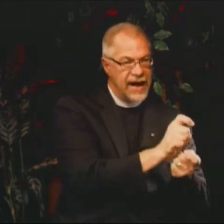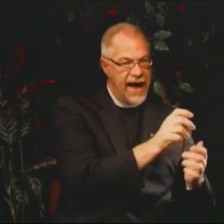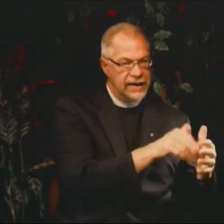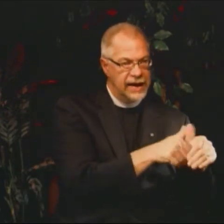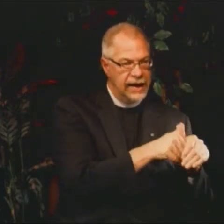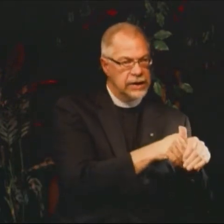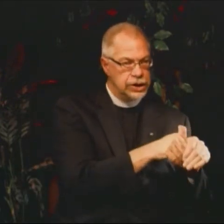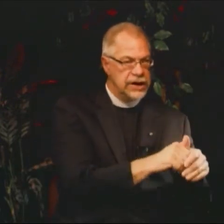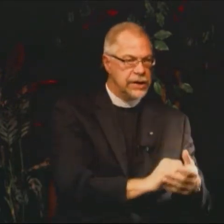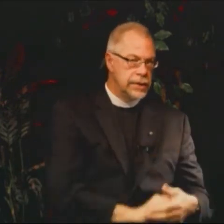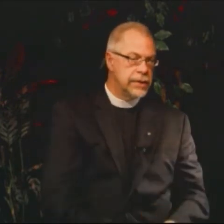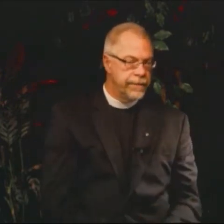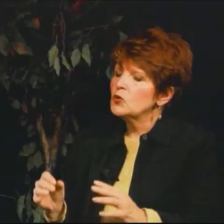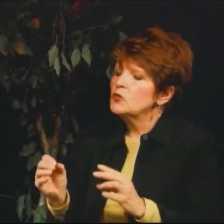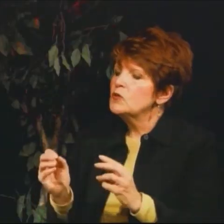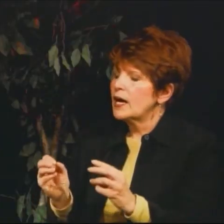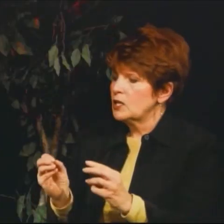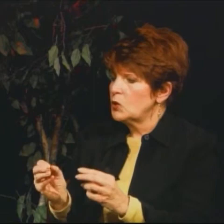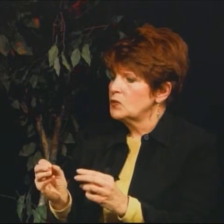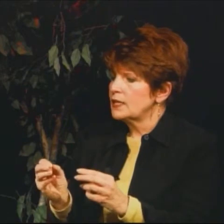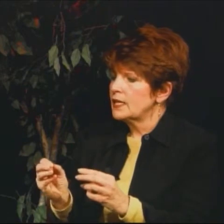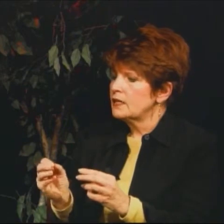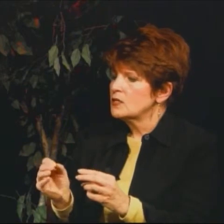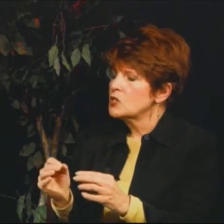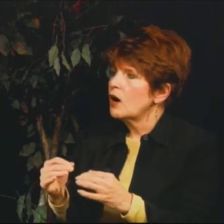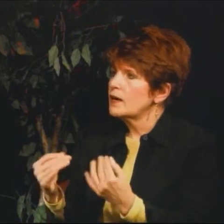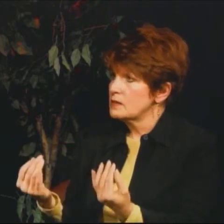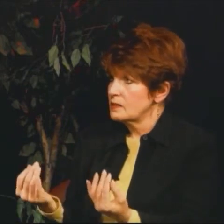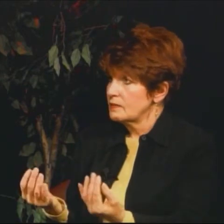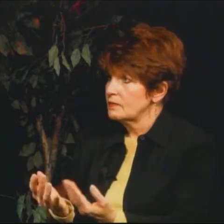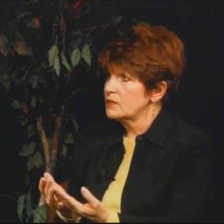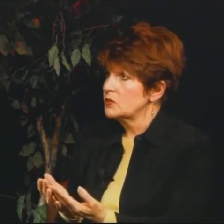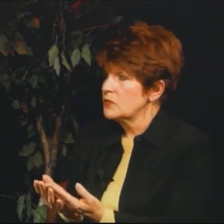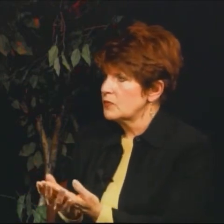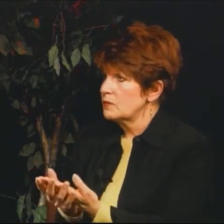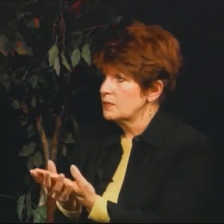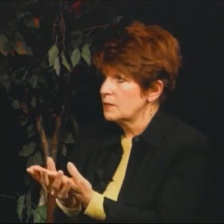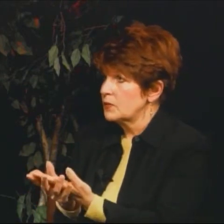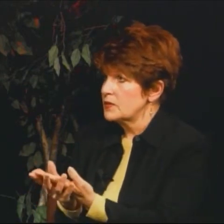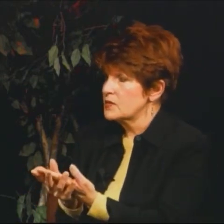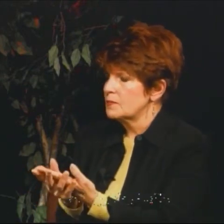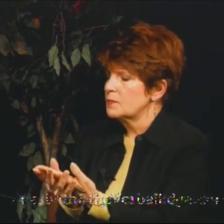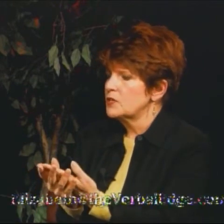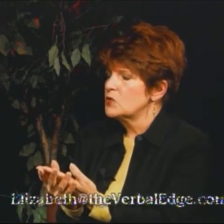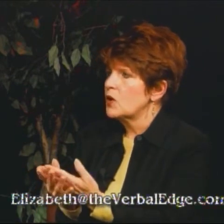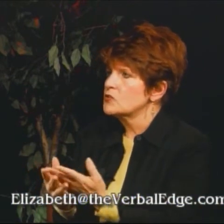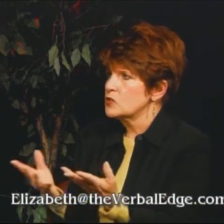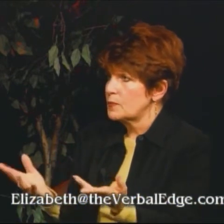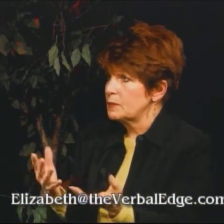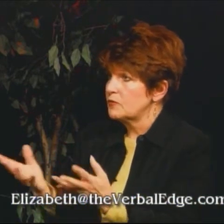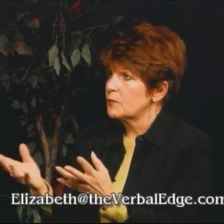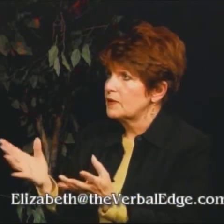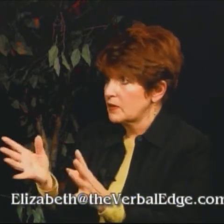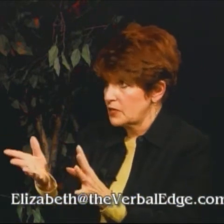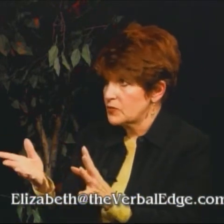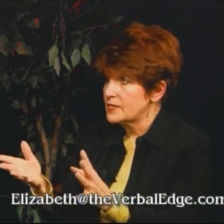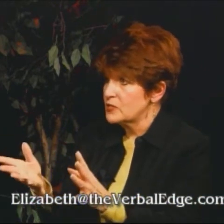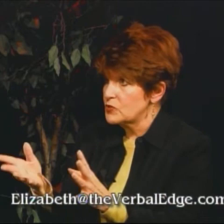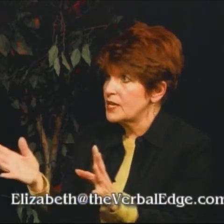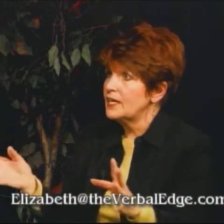exact English either. You not only taught the Lutheran people this summer, but you also taught people from other countries, as you said, and